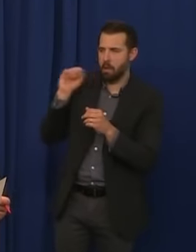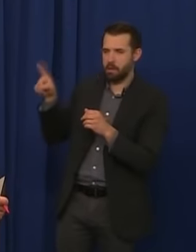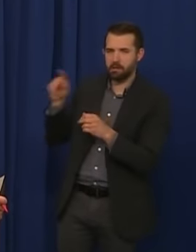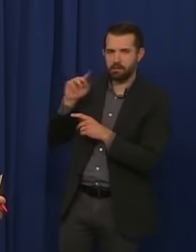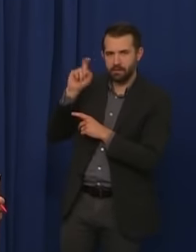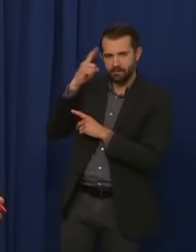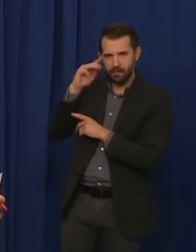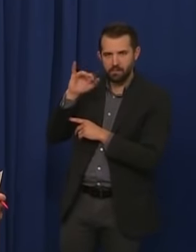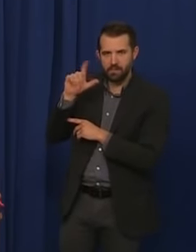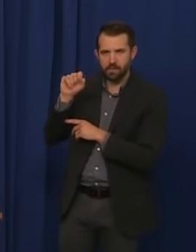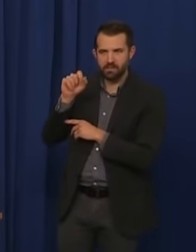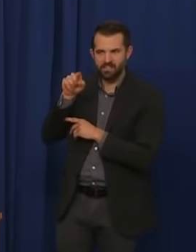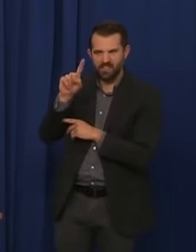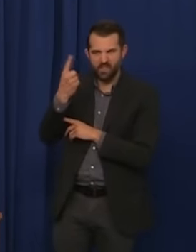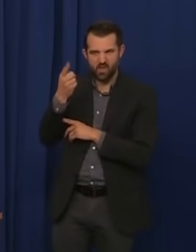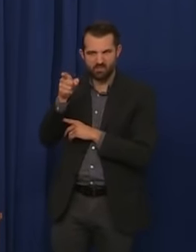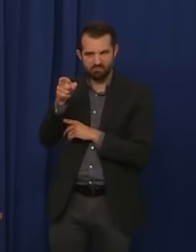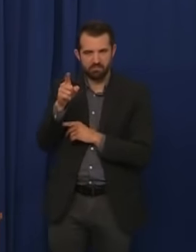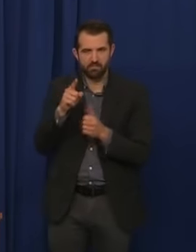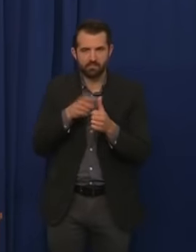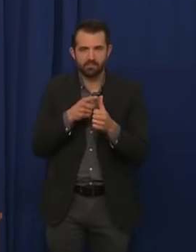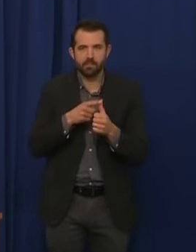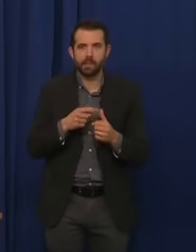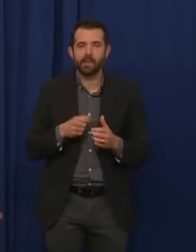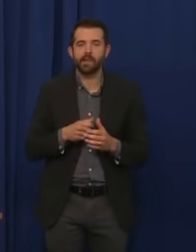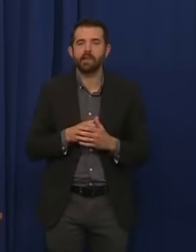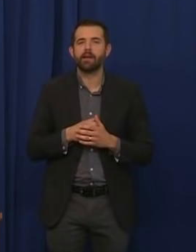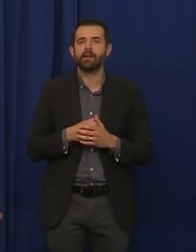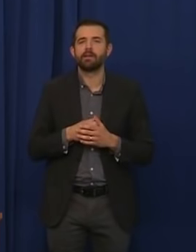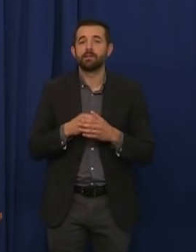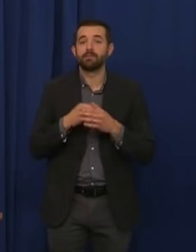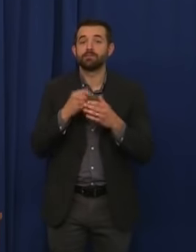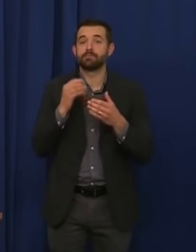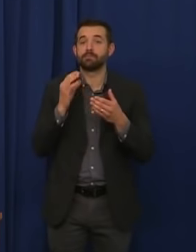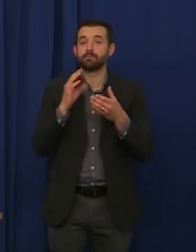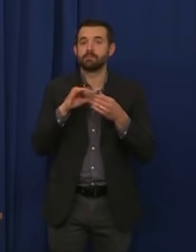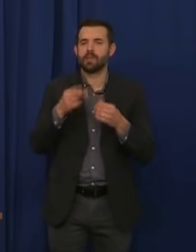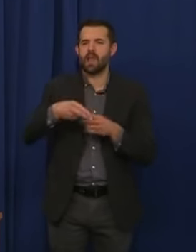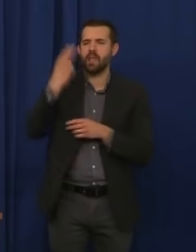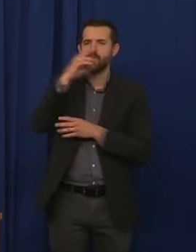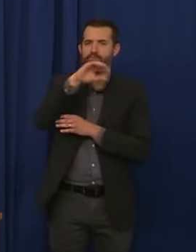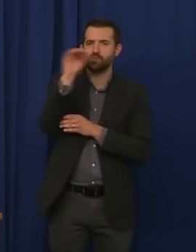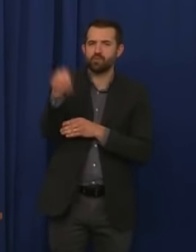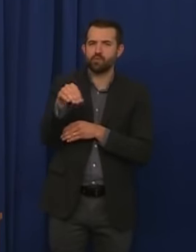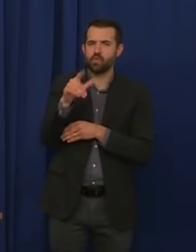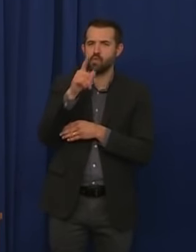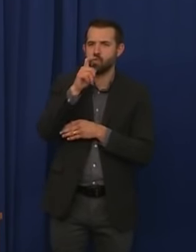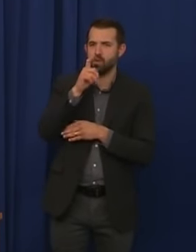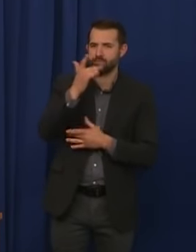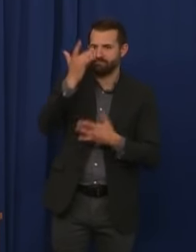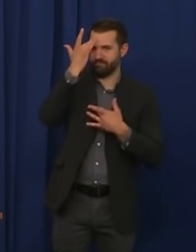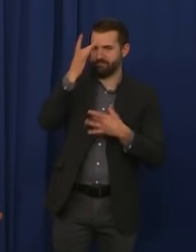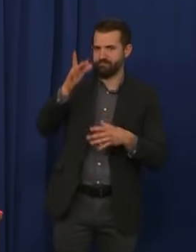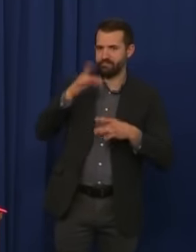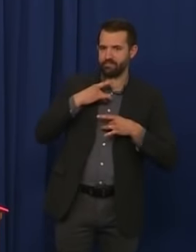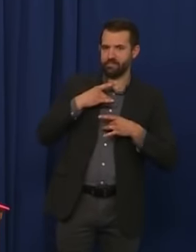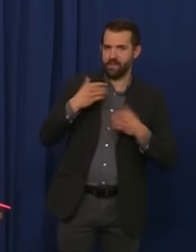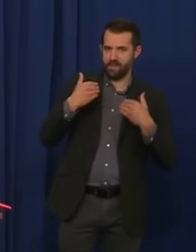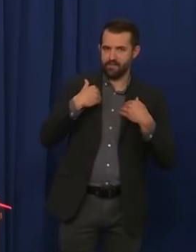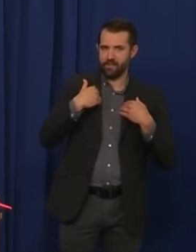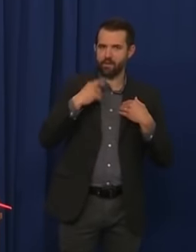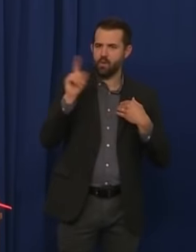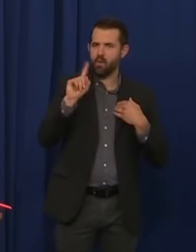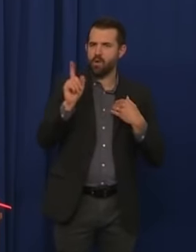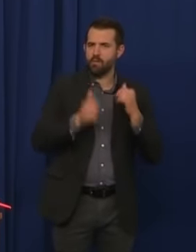sorry. You mentioned that a high percentage of the active cases seem to be in these congregate care